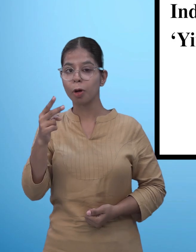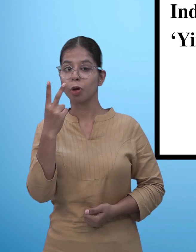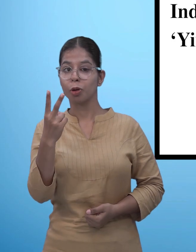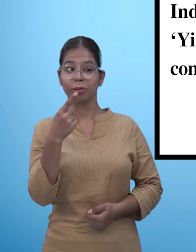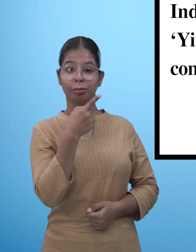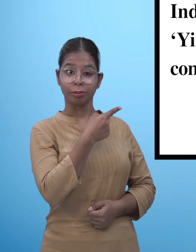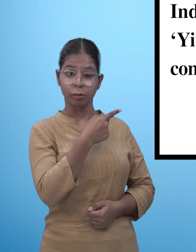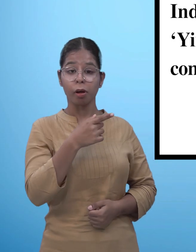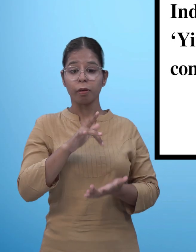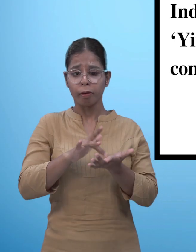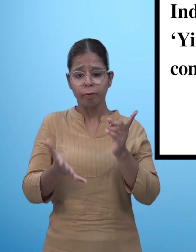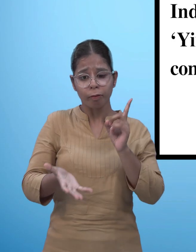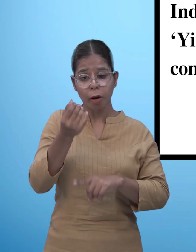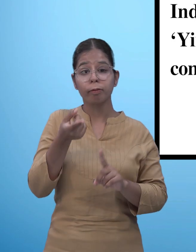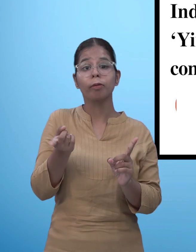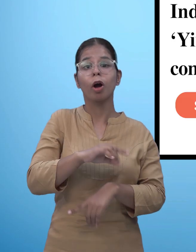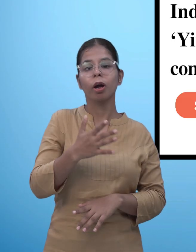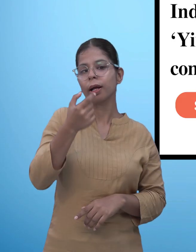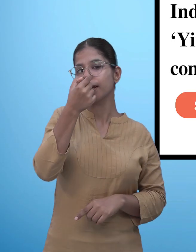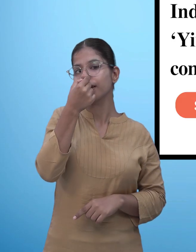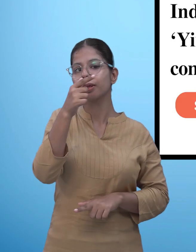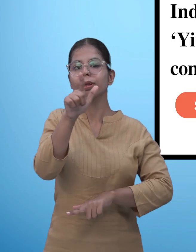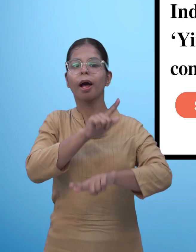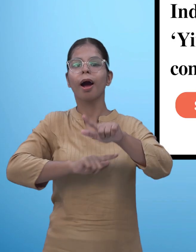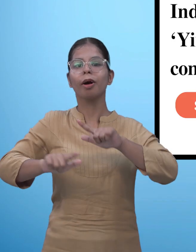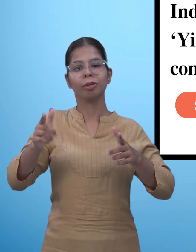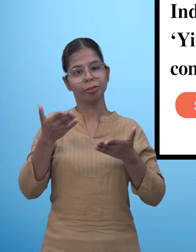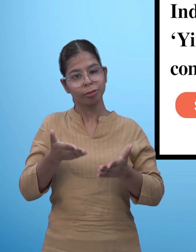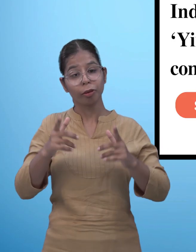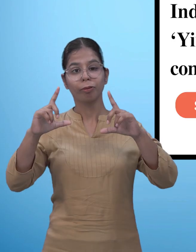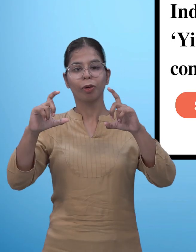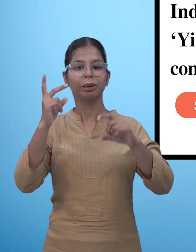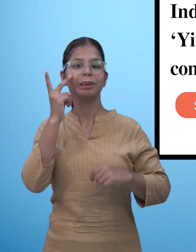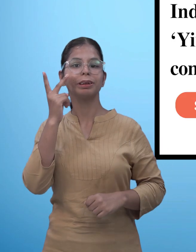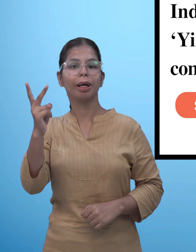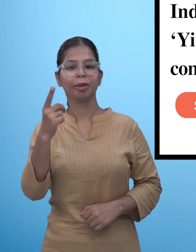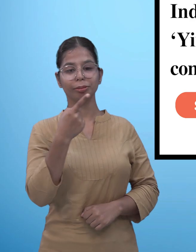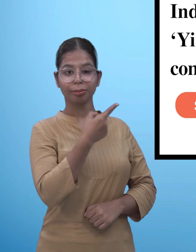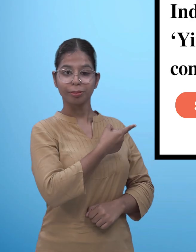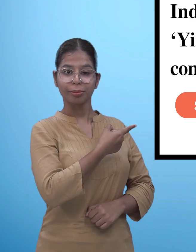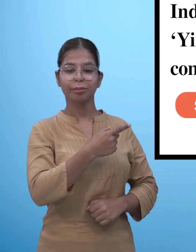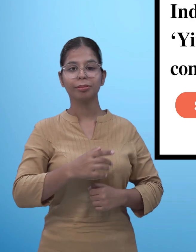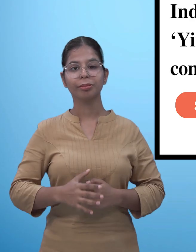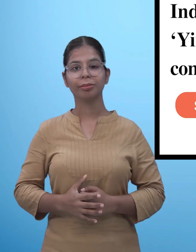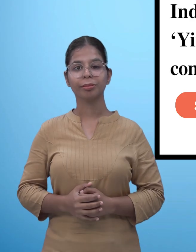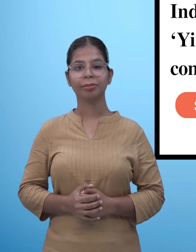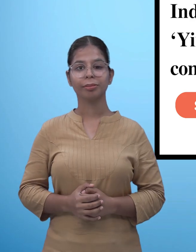also originally comes from Sindhu in the following manner: Sindhu, Hindu, Indu, Yindu.